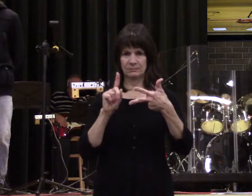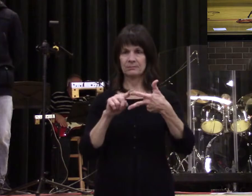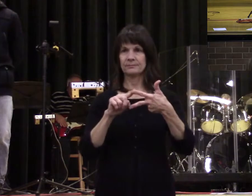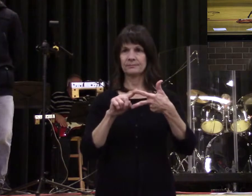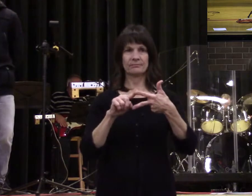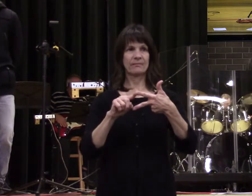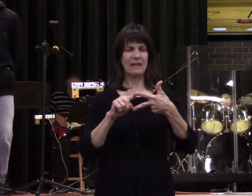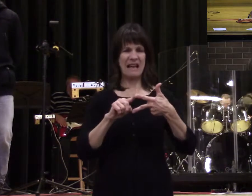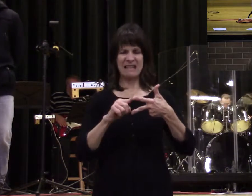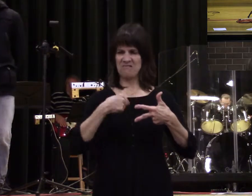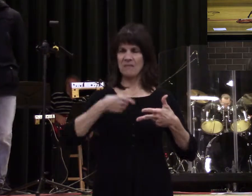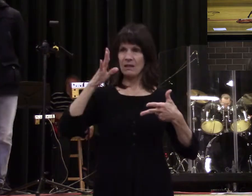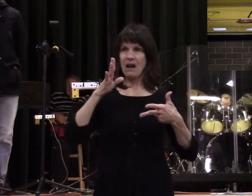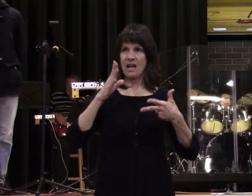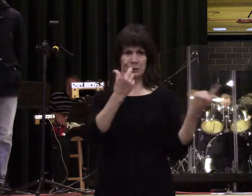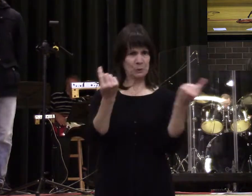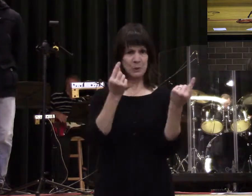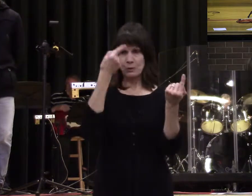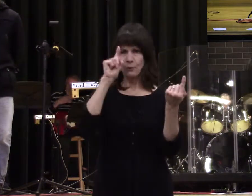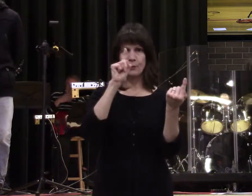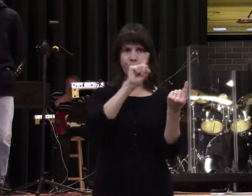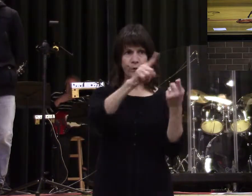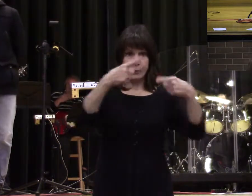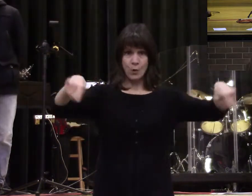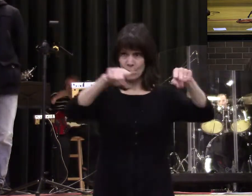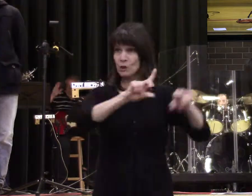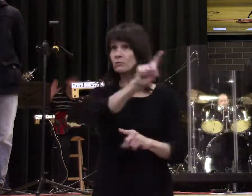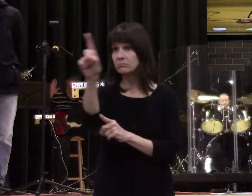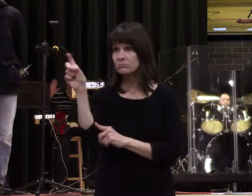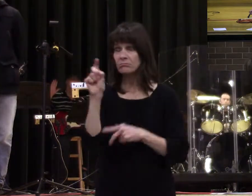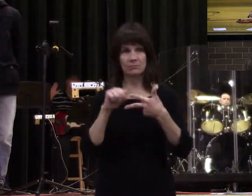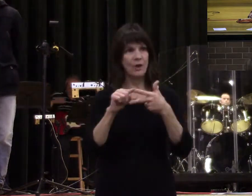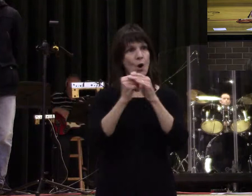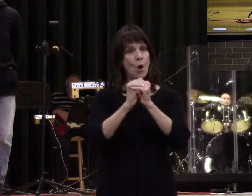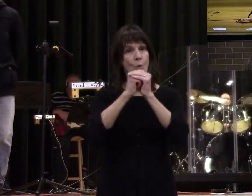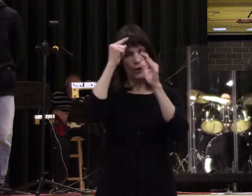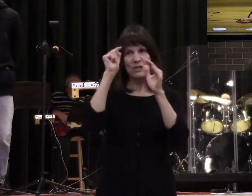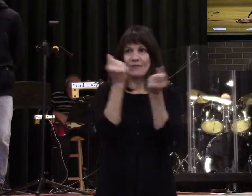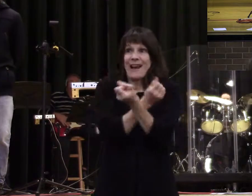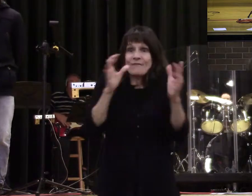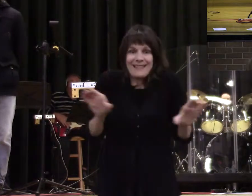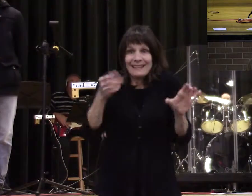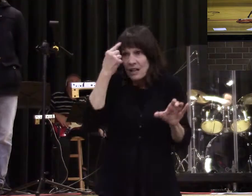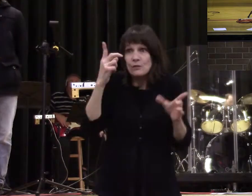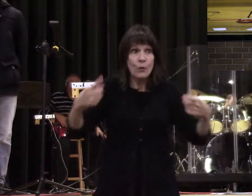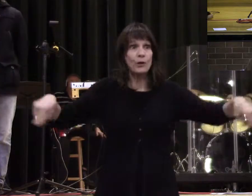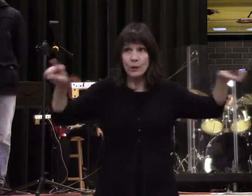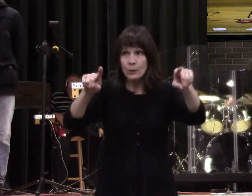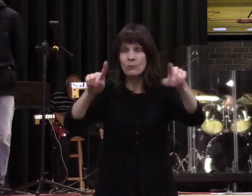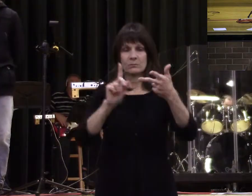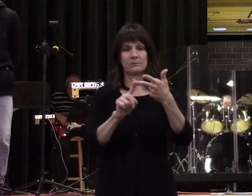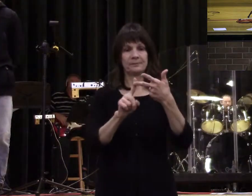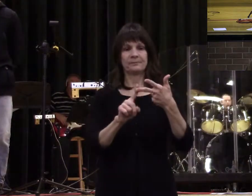is what I've done for you. Has God done anything for anybody lately? Yeah. Worship for him for what he's done for you. And the third is, what